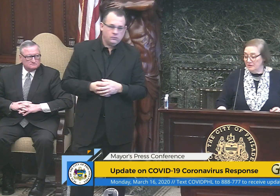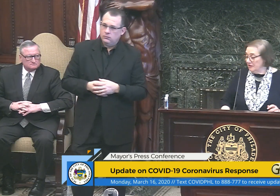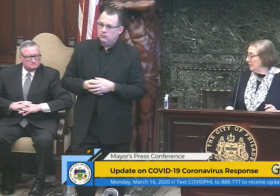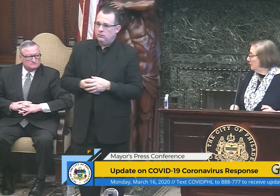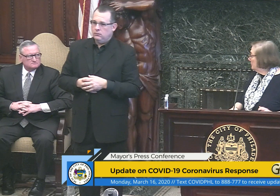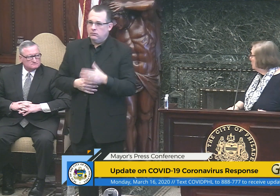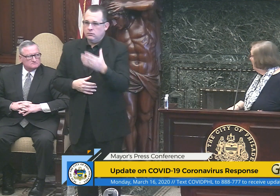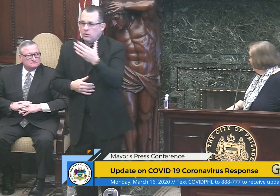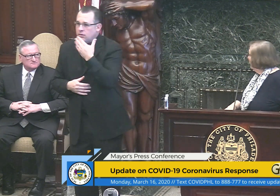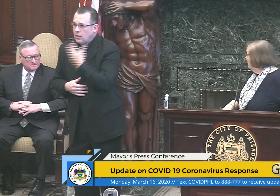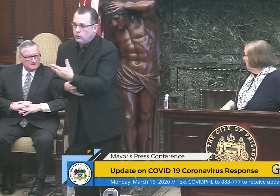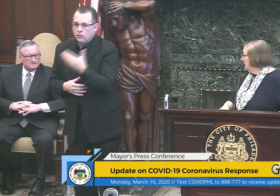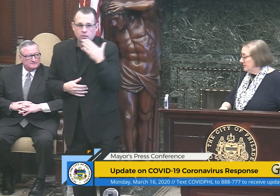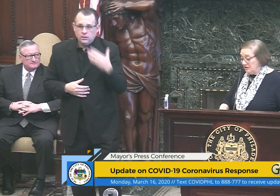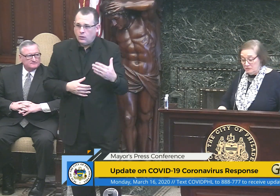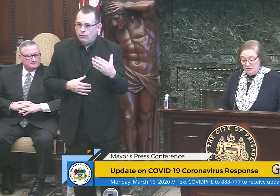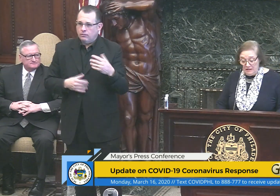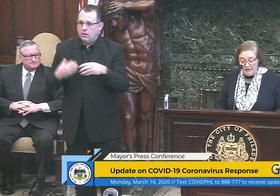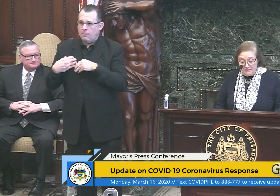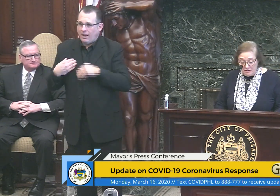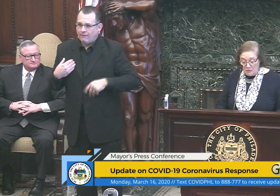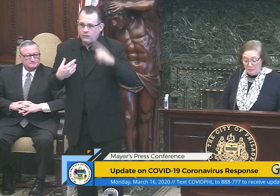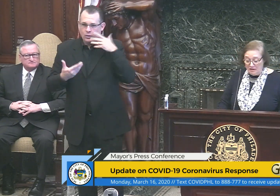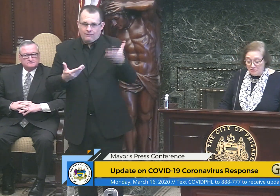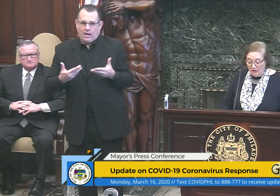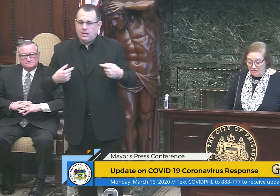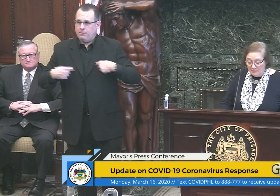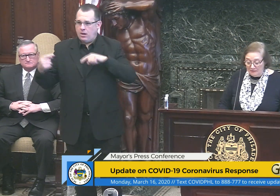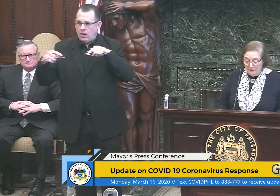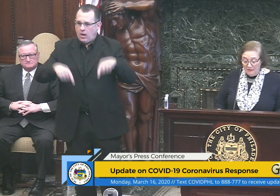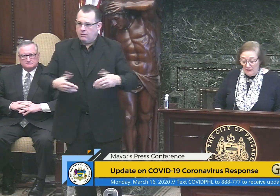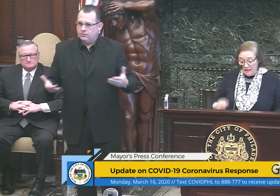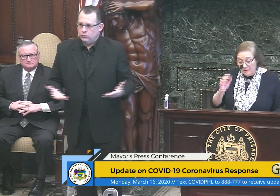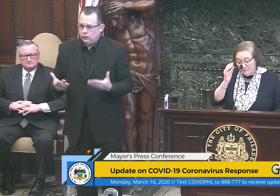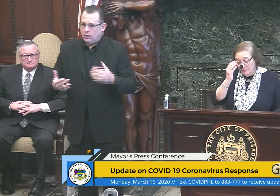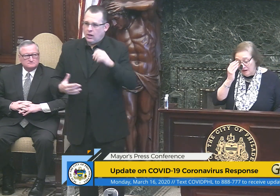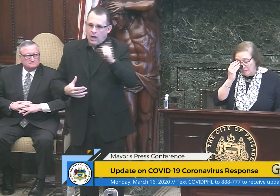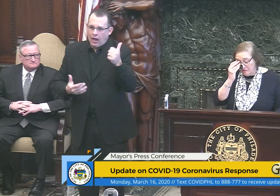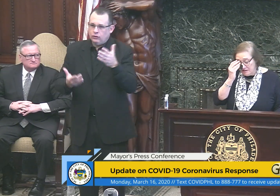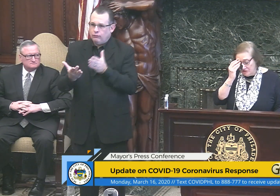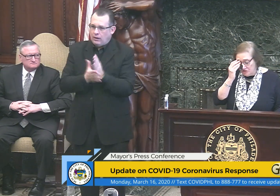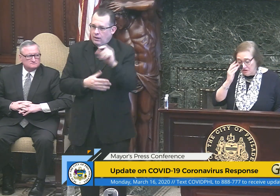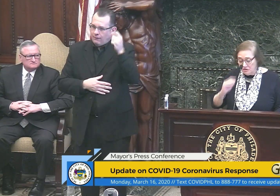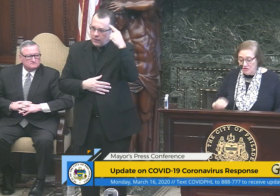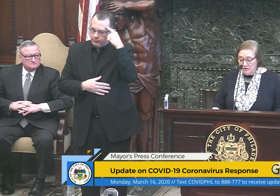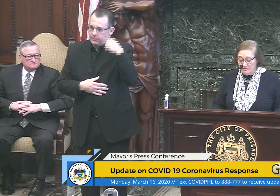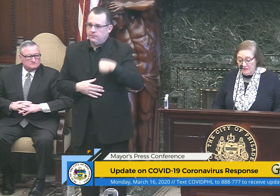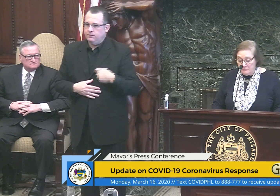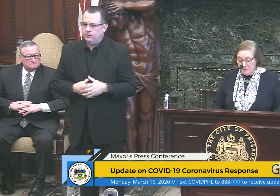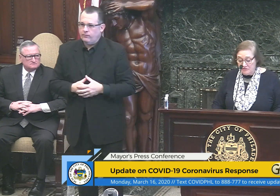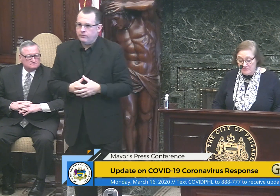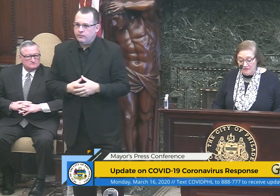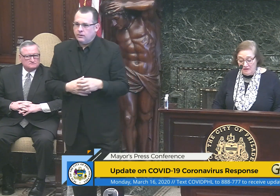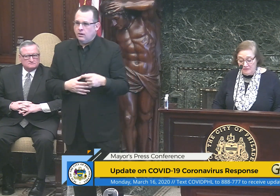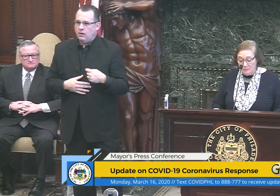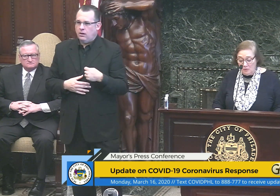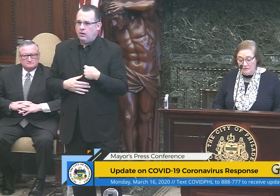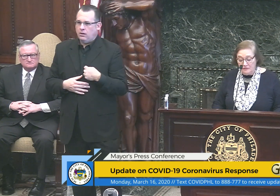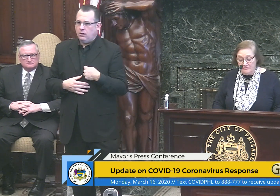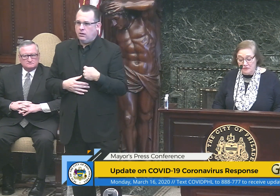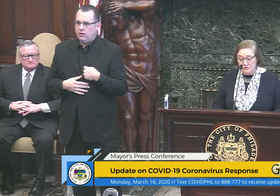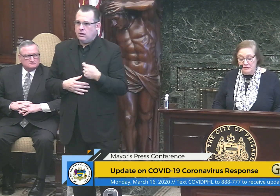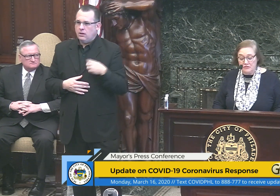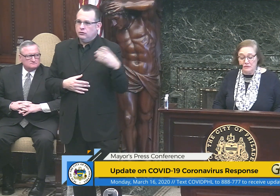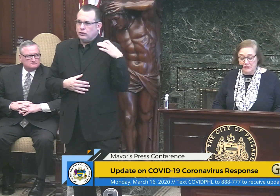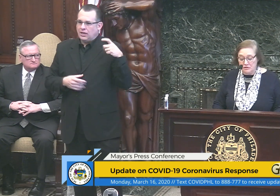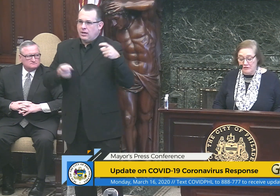Thank you, and thank you, Mr. Mayor, for inviting us here today as another branch of government. I am President Judge and Chair of the Administrative Governing Board